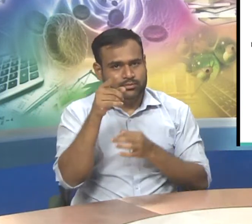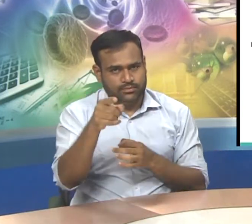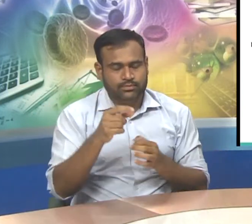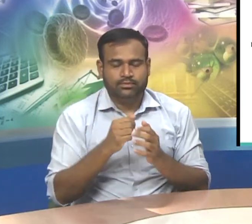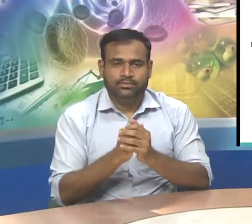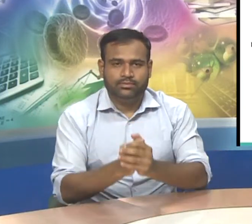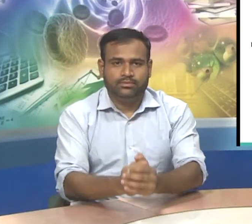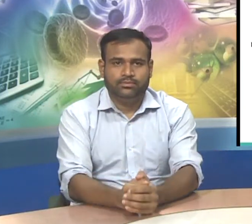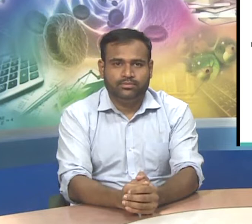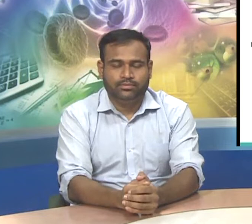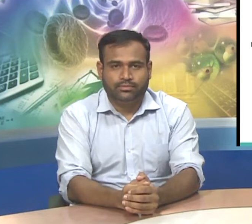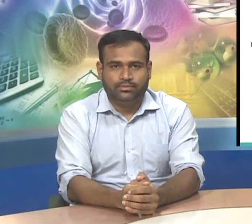governor.